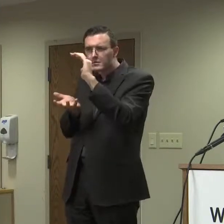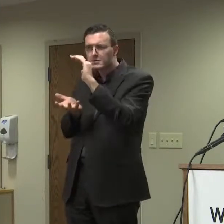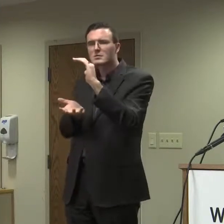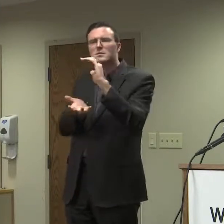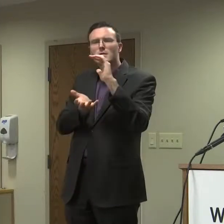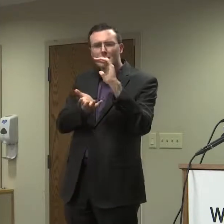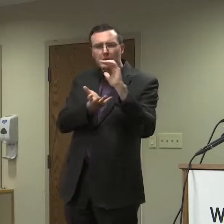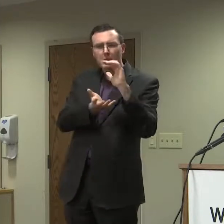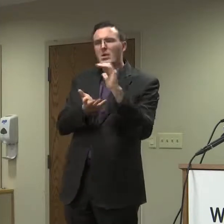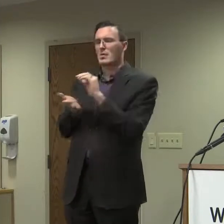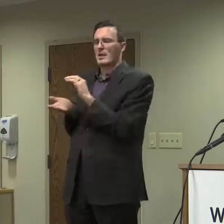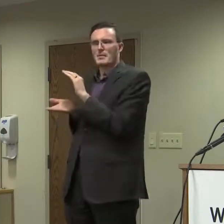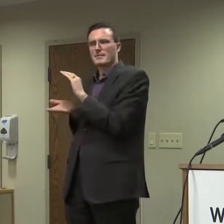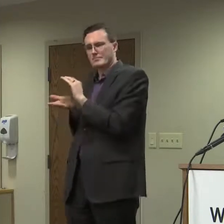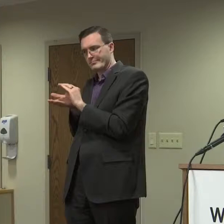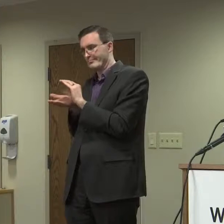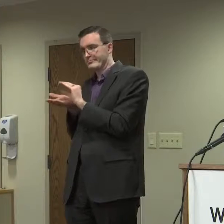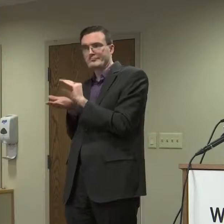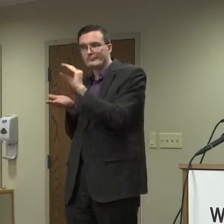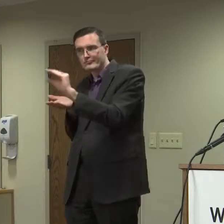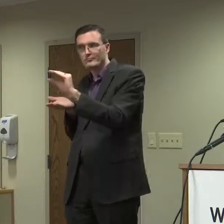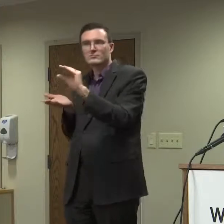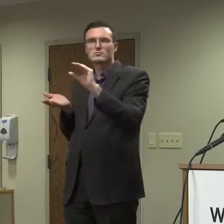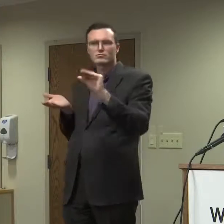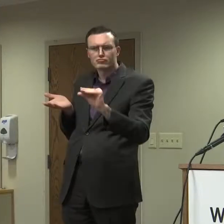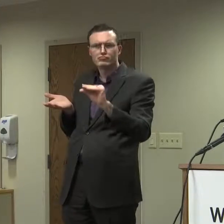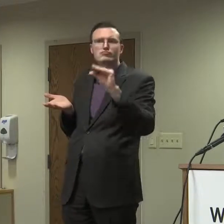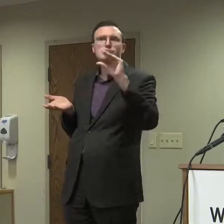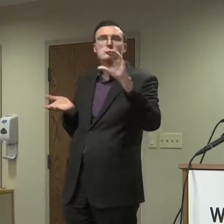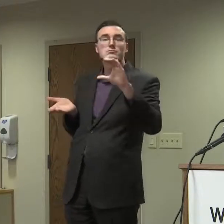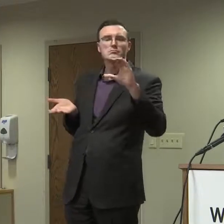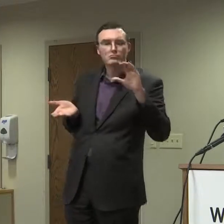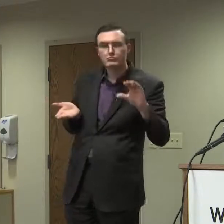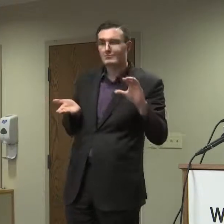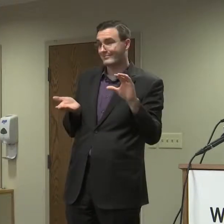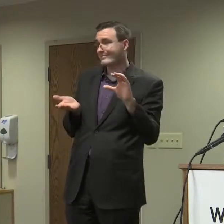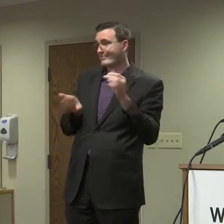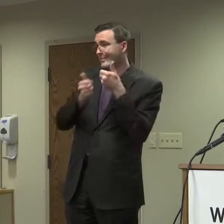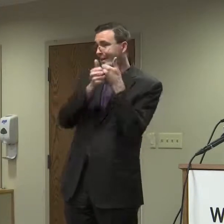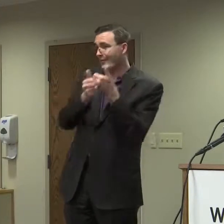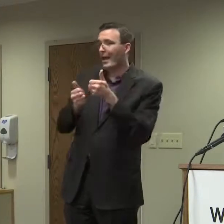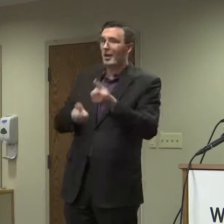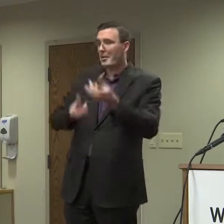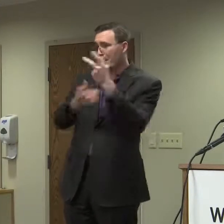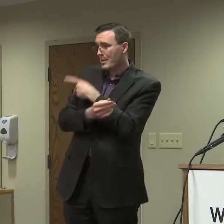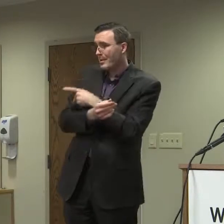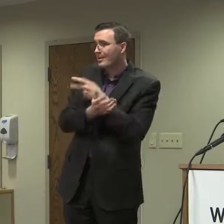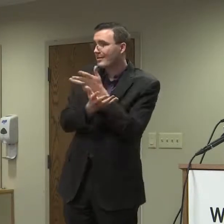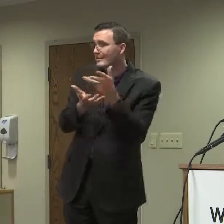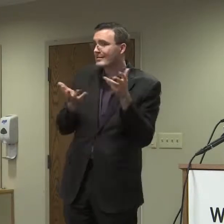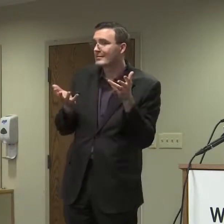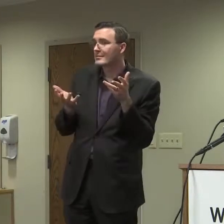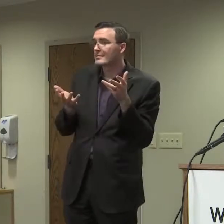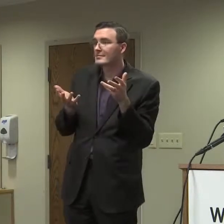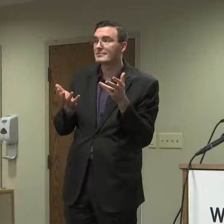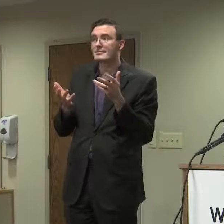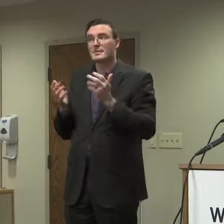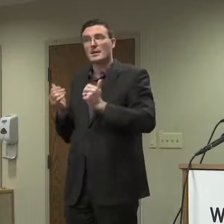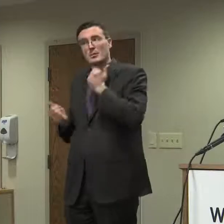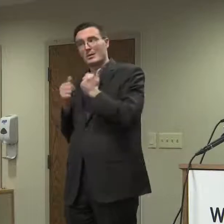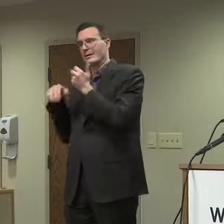cover everyone who is eligible in Phase 1B. And if you're following local, state, national media, you know that that is the